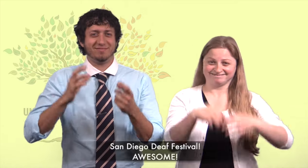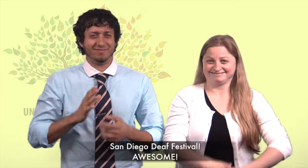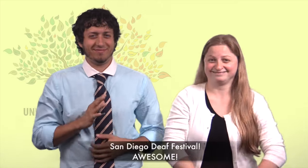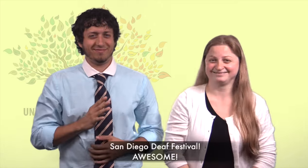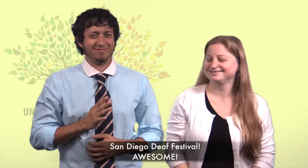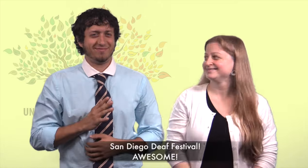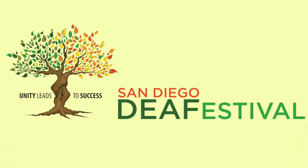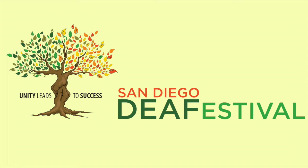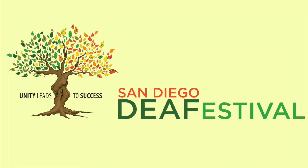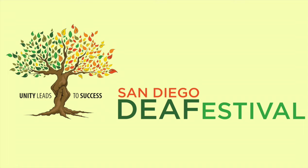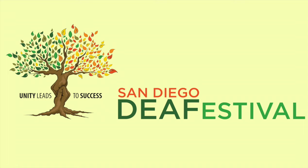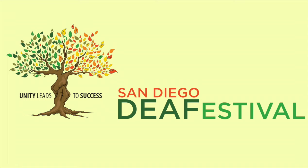San Diego Deaf Festival! Awesome!